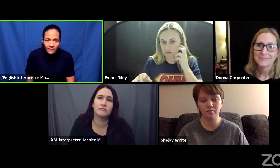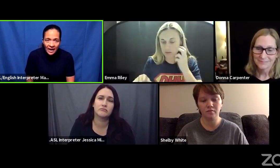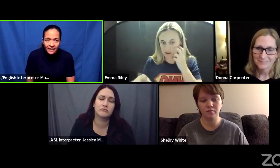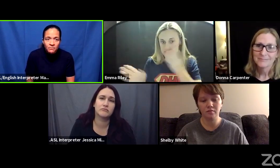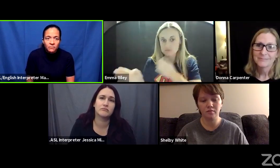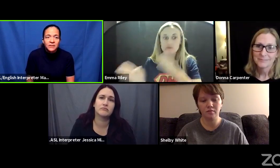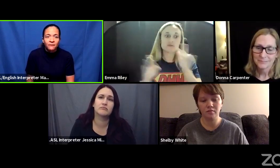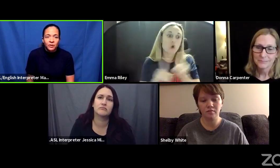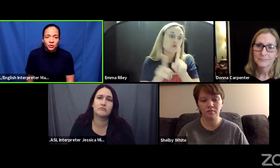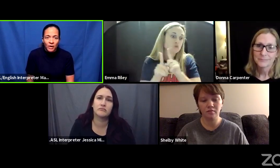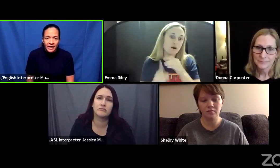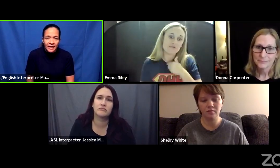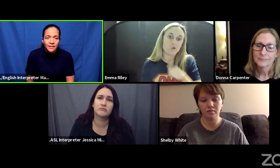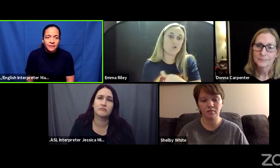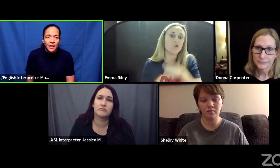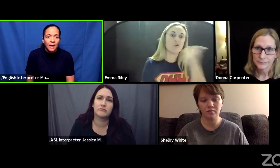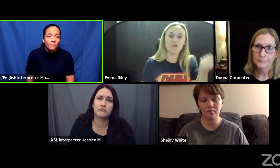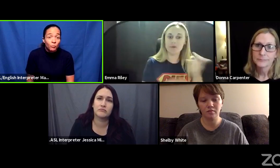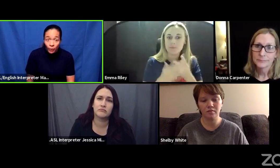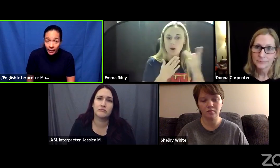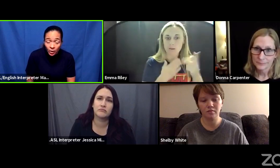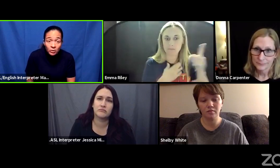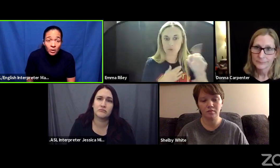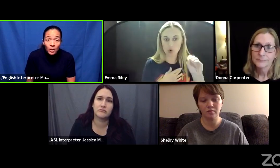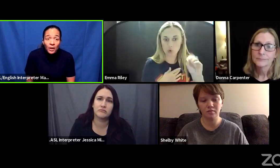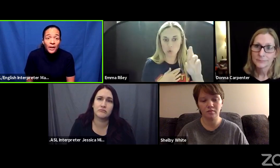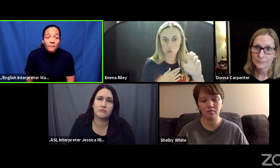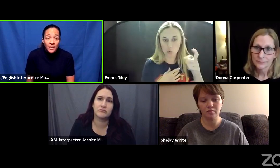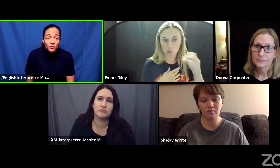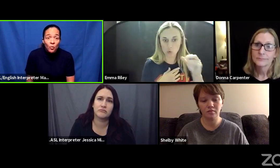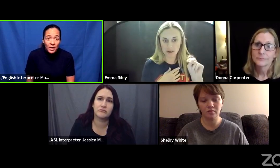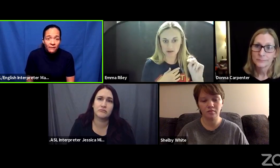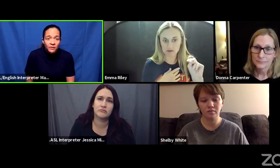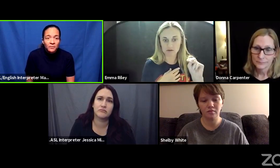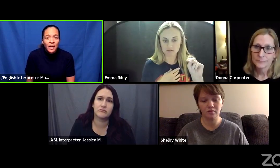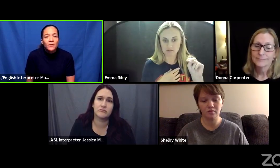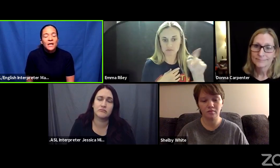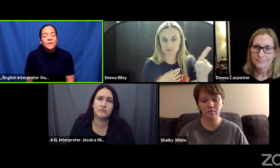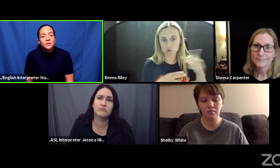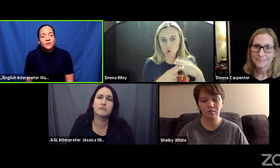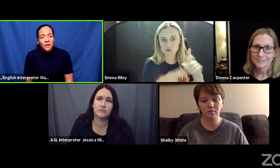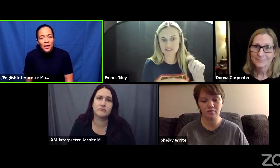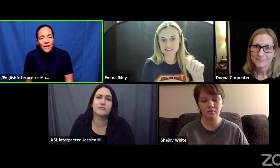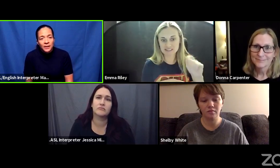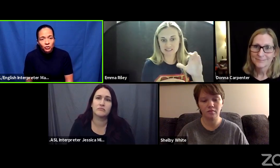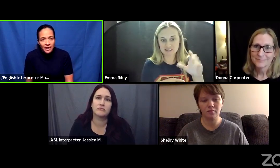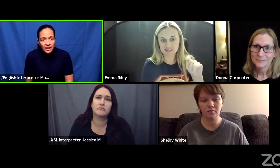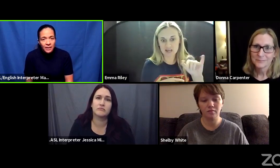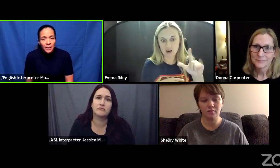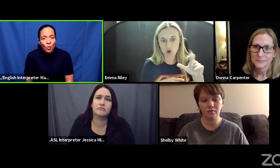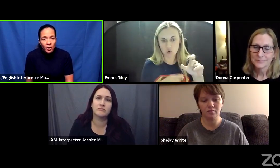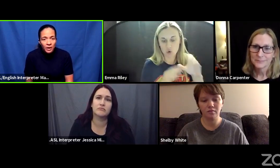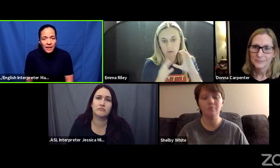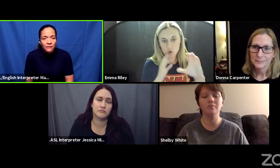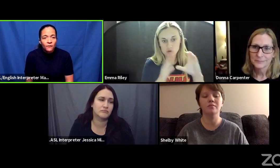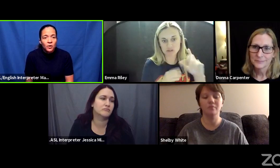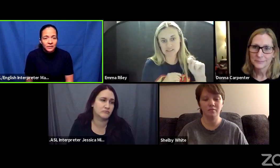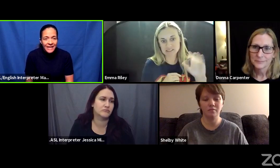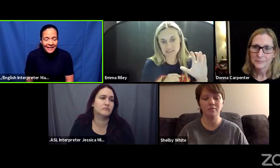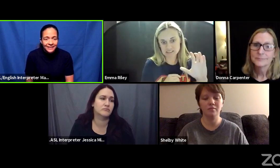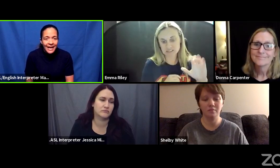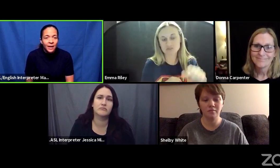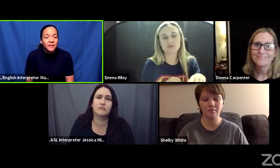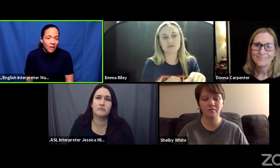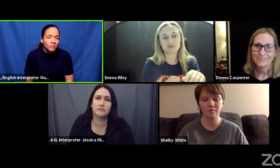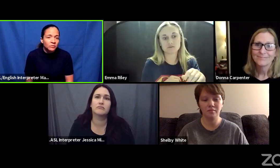they provide different trainings. Braille is one of them. And then there's a training in Oregon